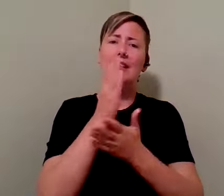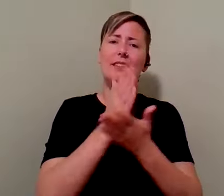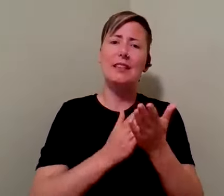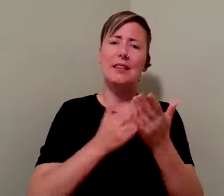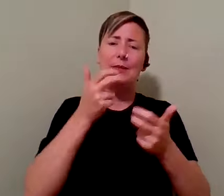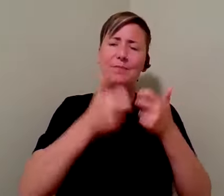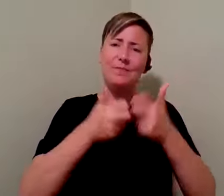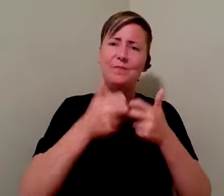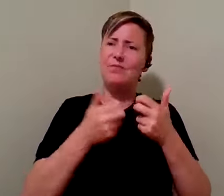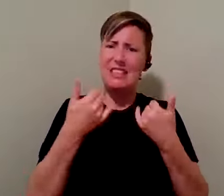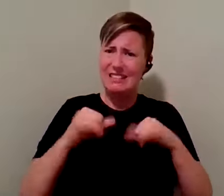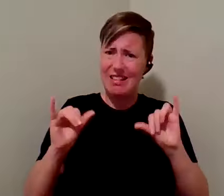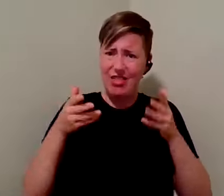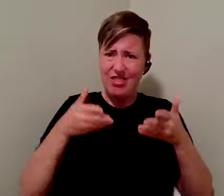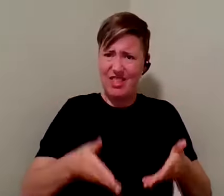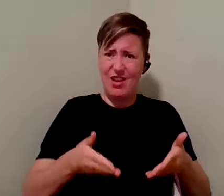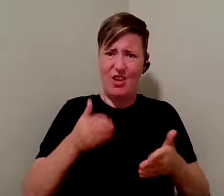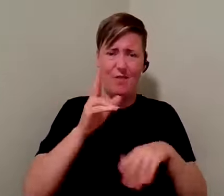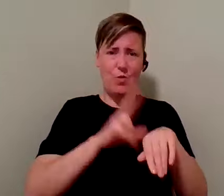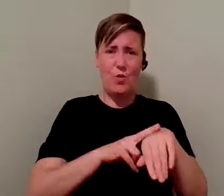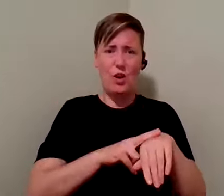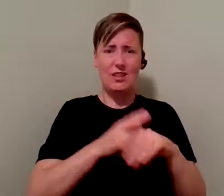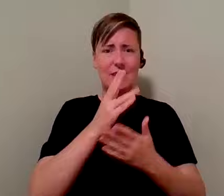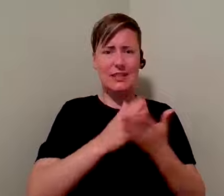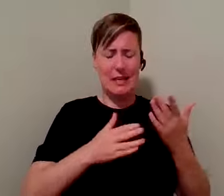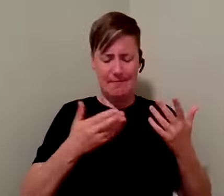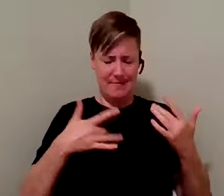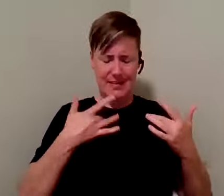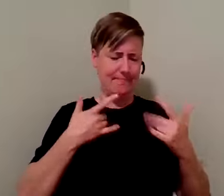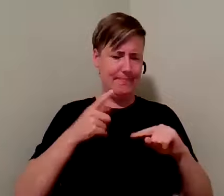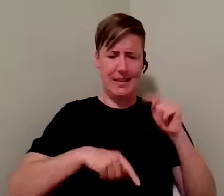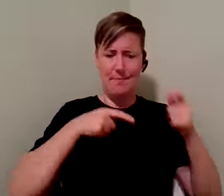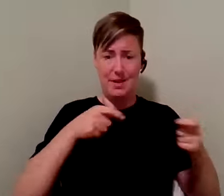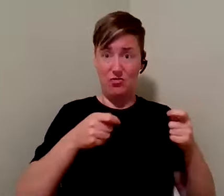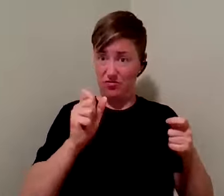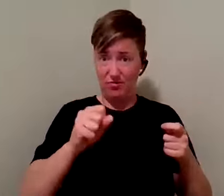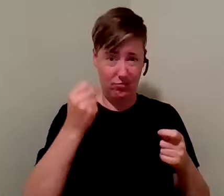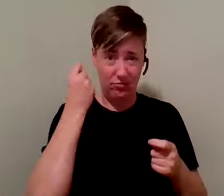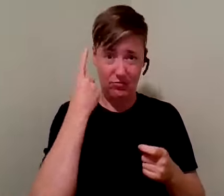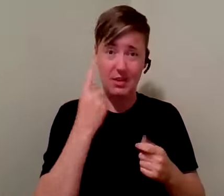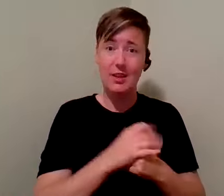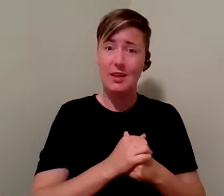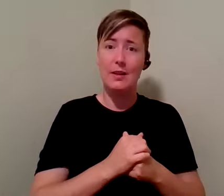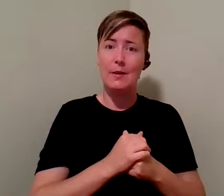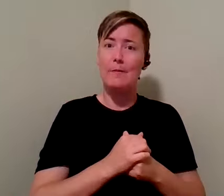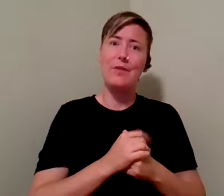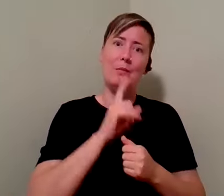back. Some of that unmanageability still comes back, and I can identify with that. I'm sure it happens for a lot of